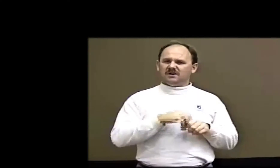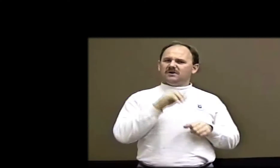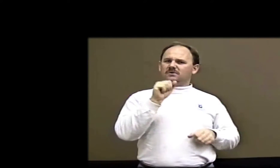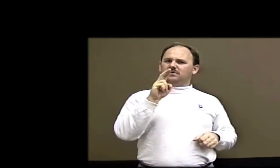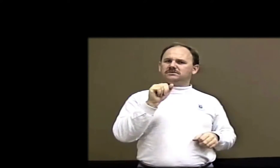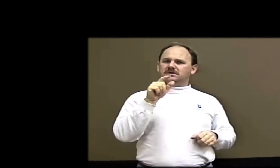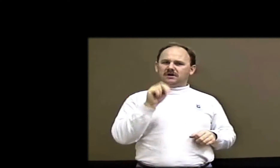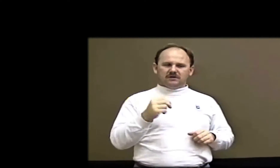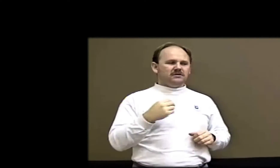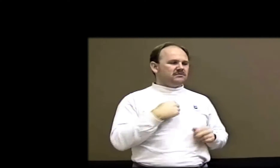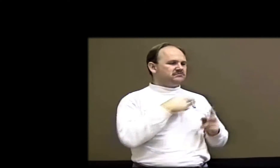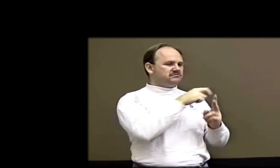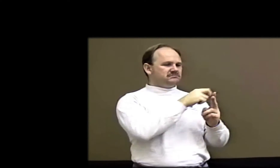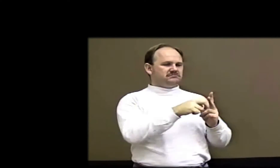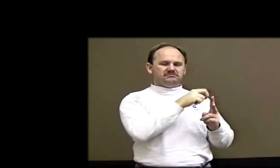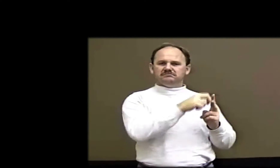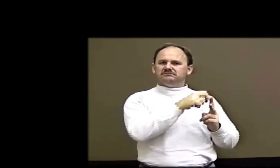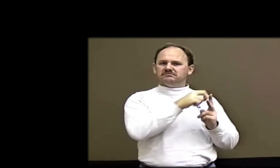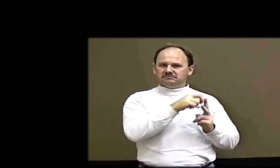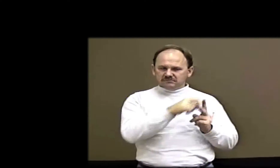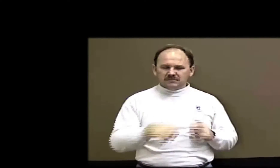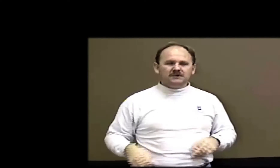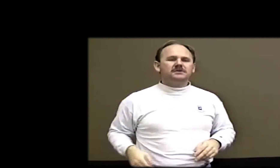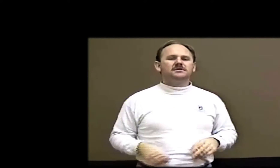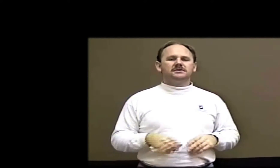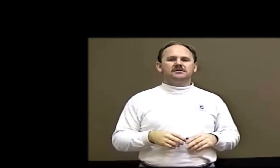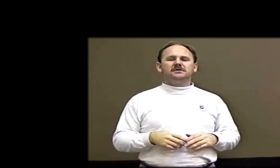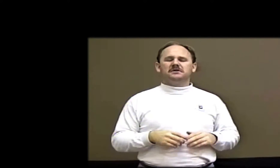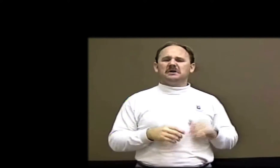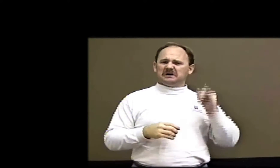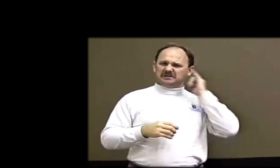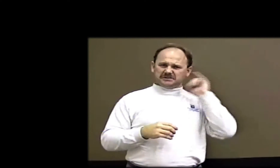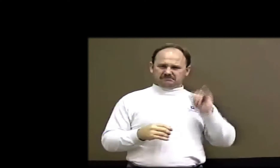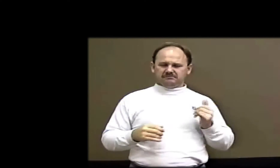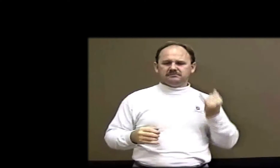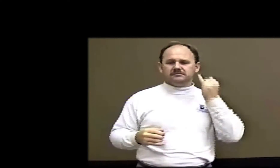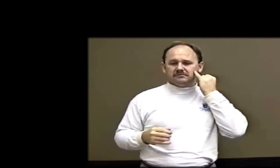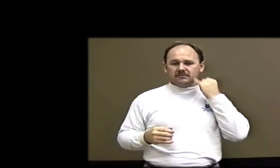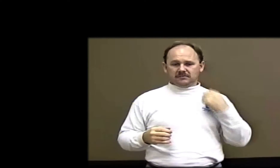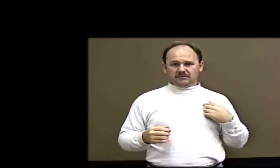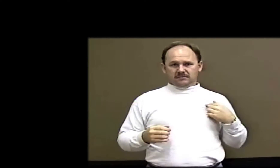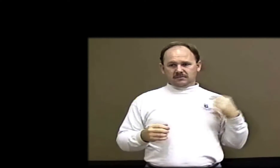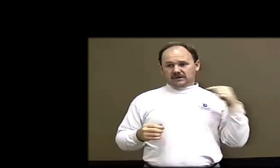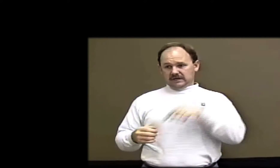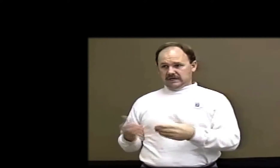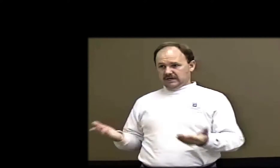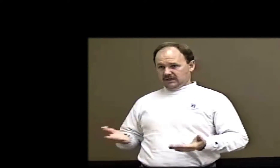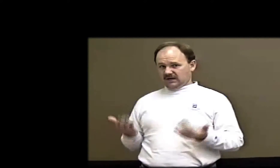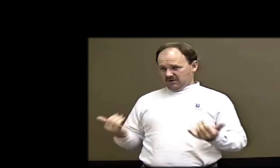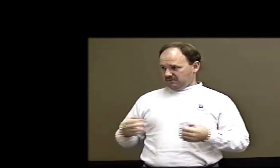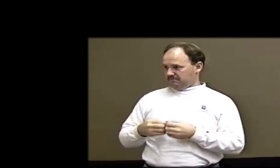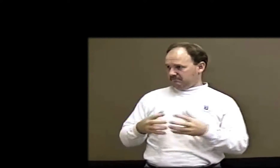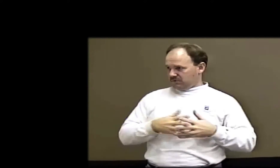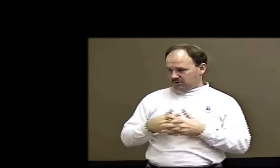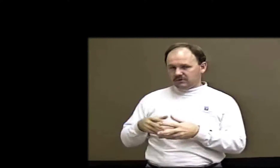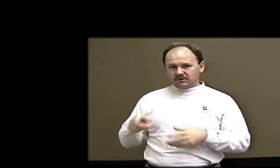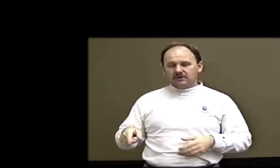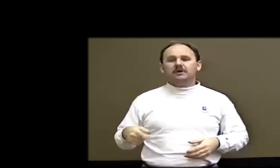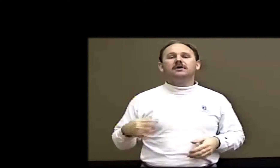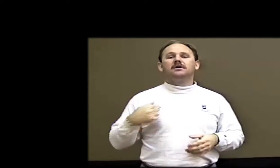languages. Let's say in America, I become skilled in the three languages and learn how to